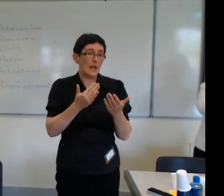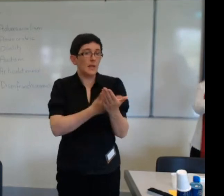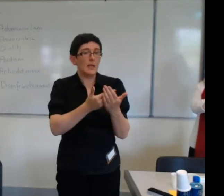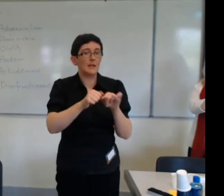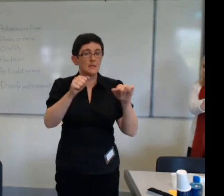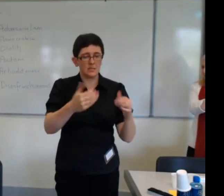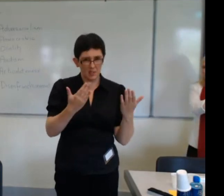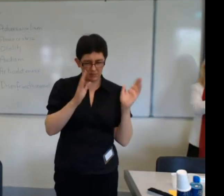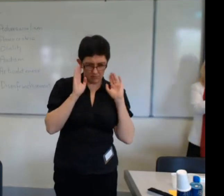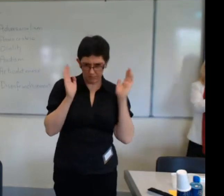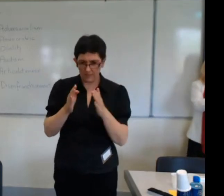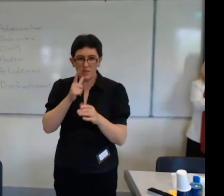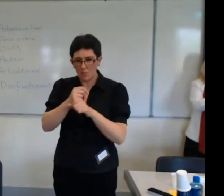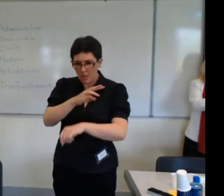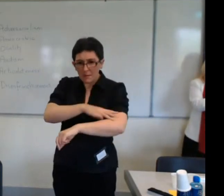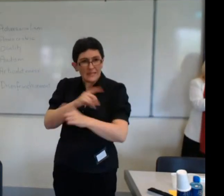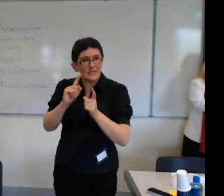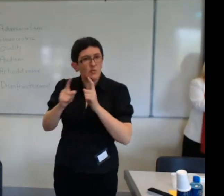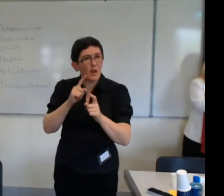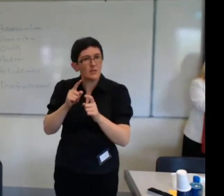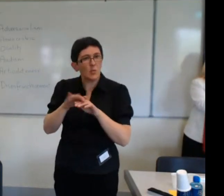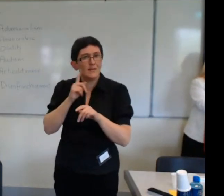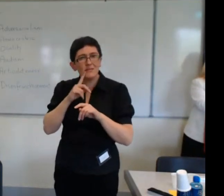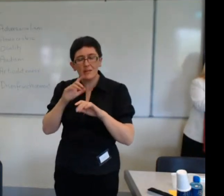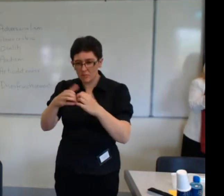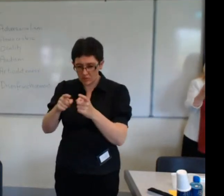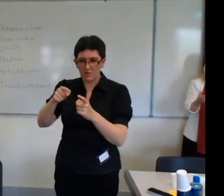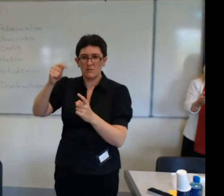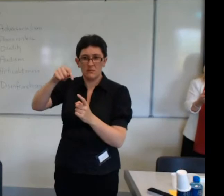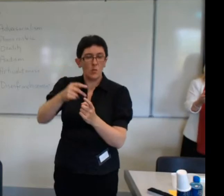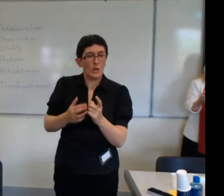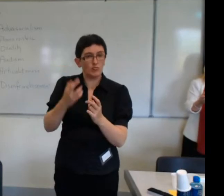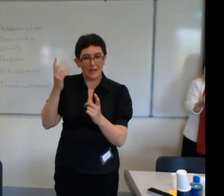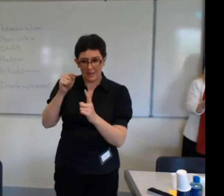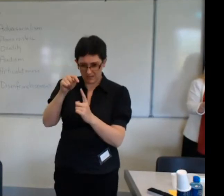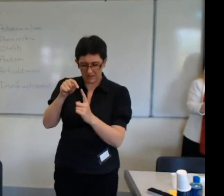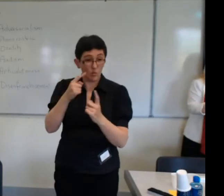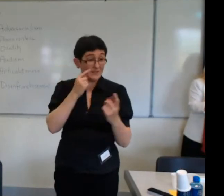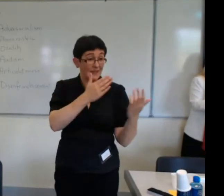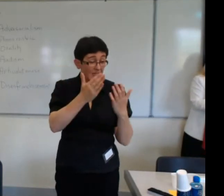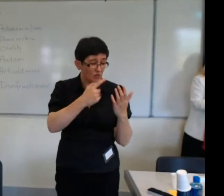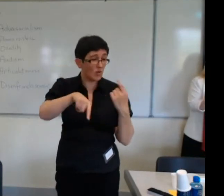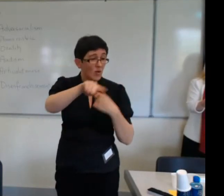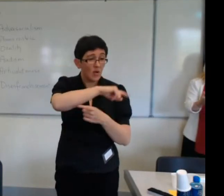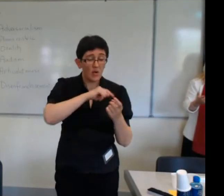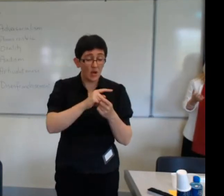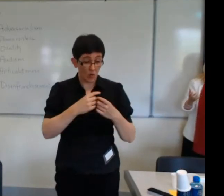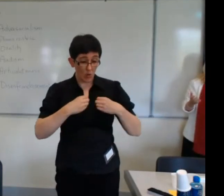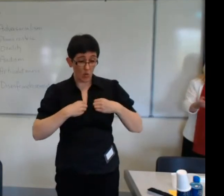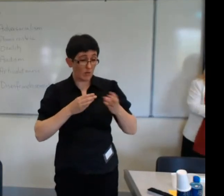focusing specifically on police interactions, because what we've found when we look at the literature and what we know from our own practical experience